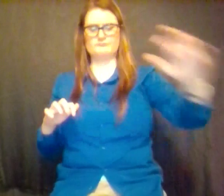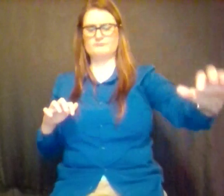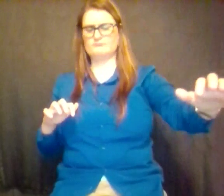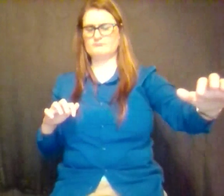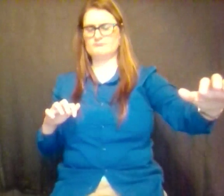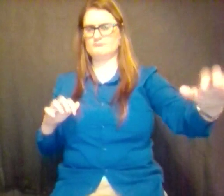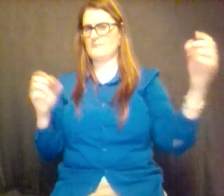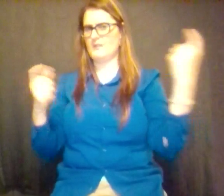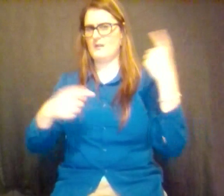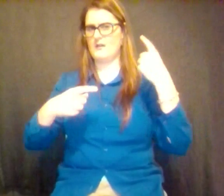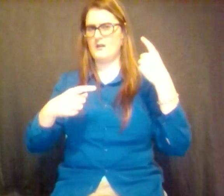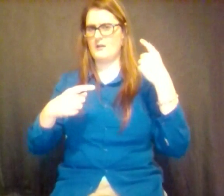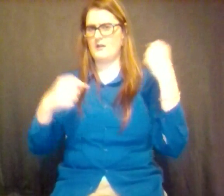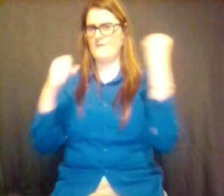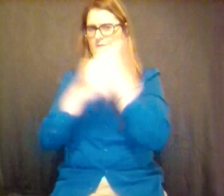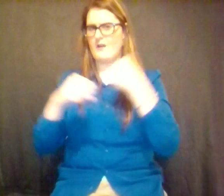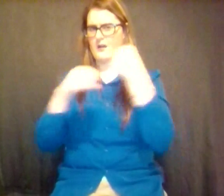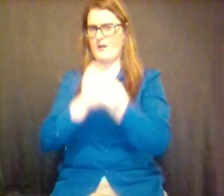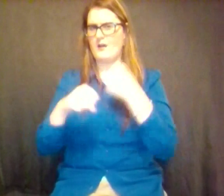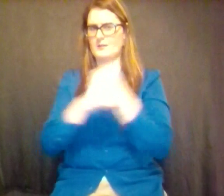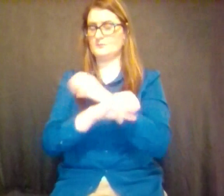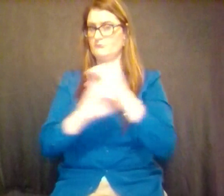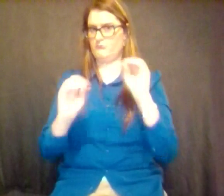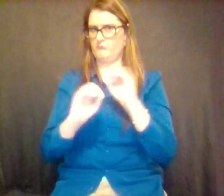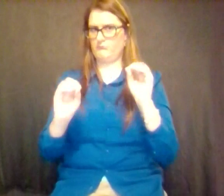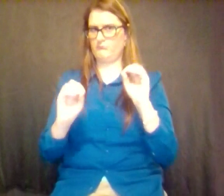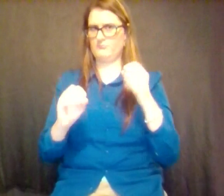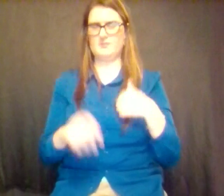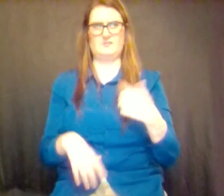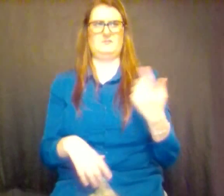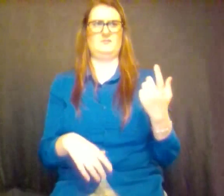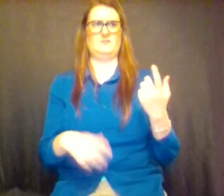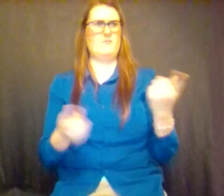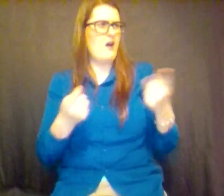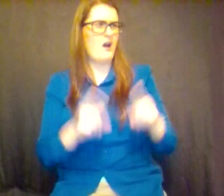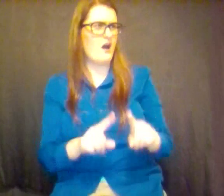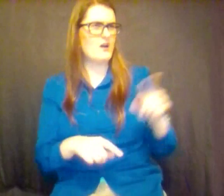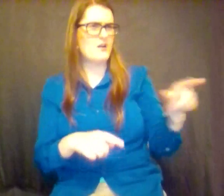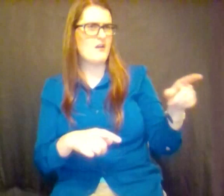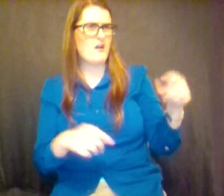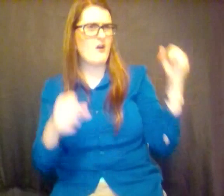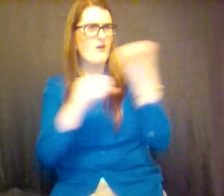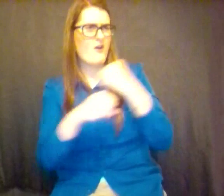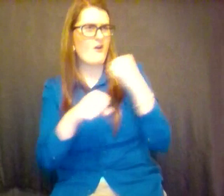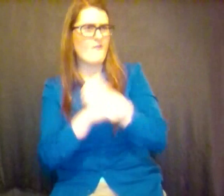4, 5, 6, 7 big brothers looked very frightened. They pointed across the stream to the other hill and whispered,